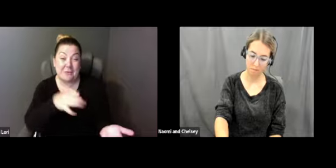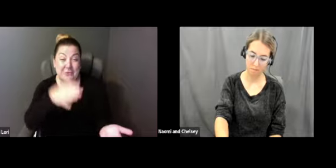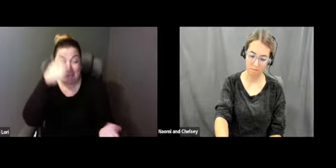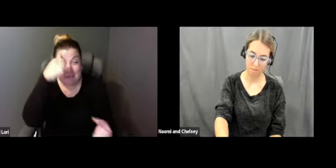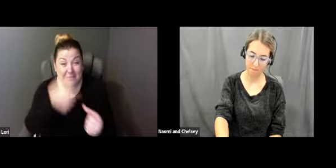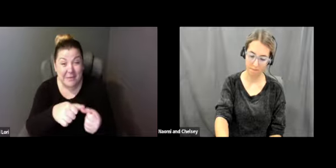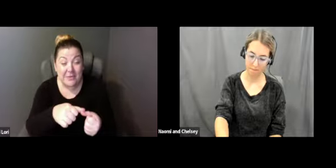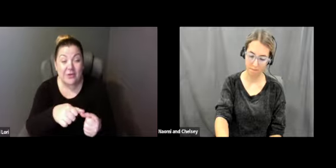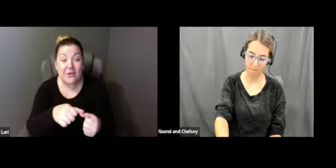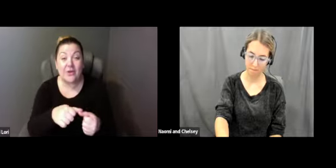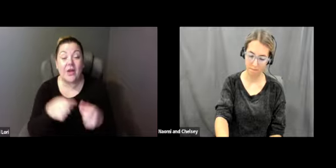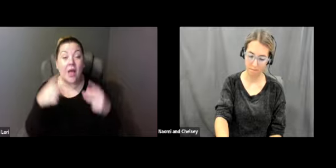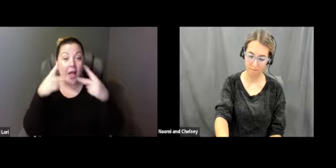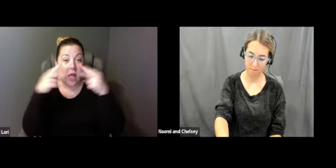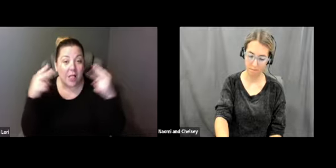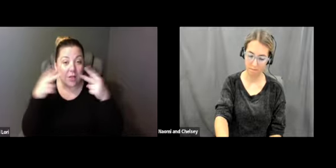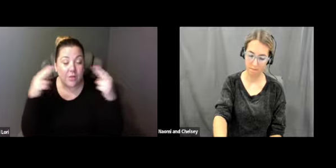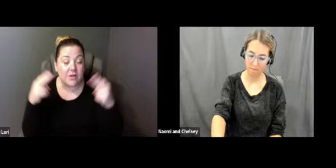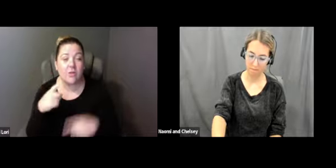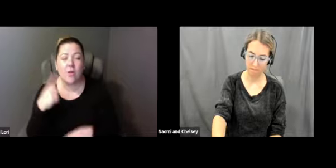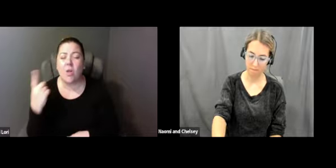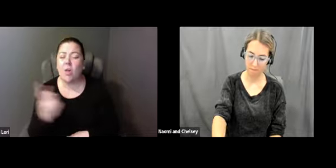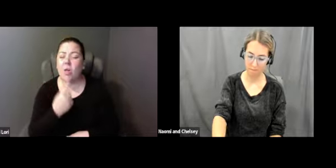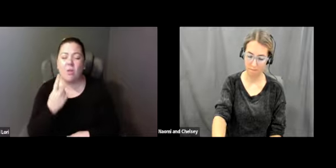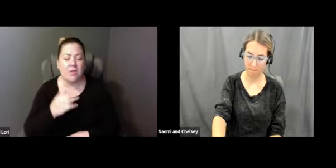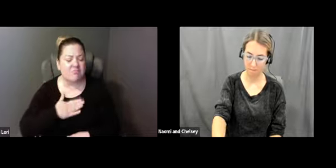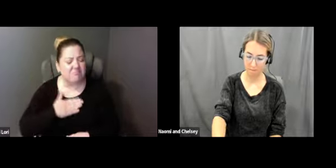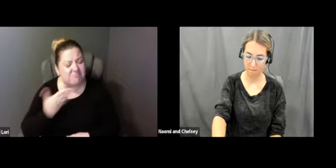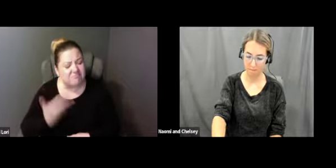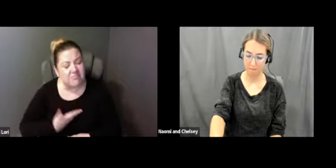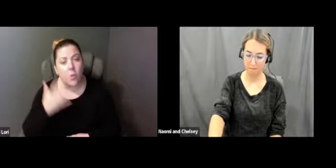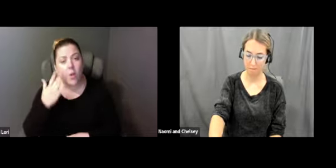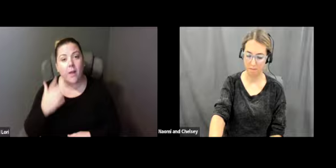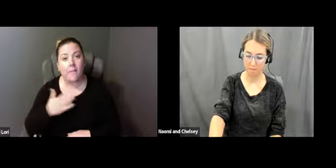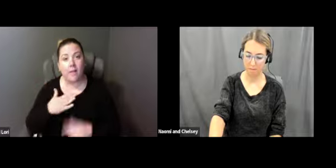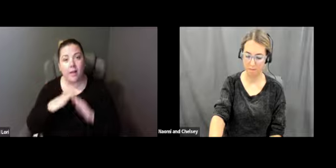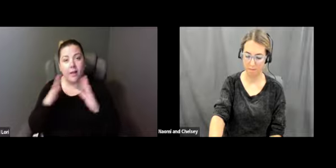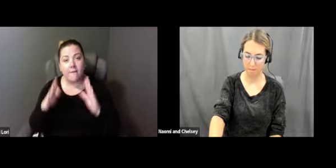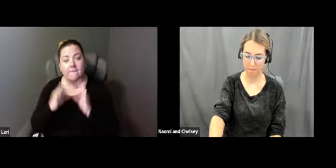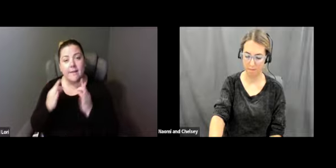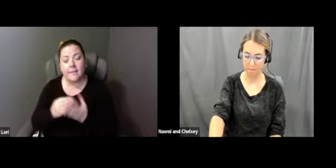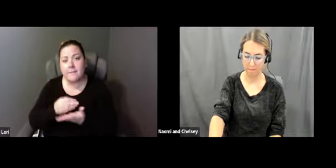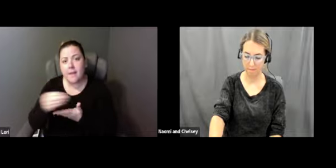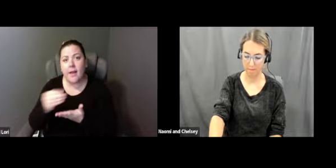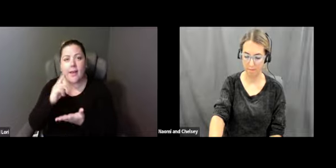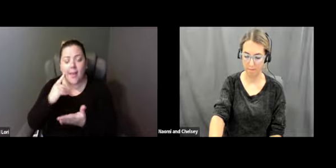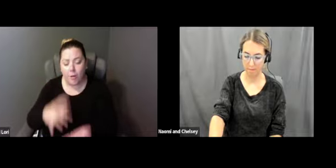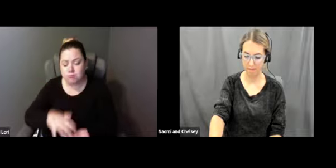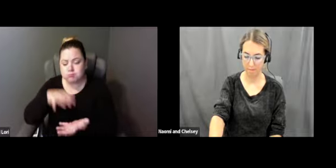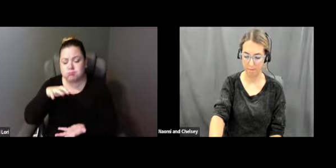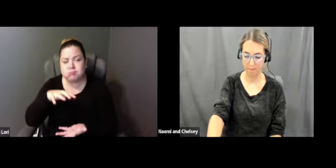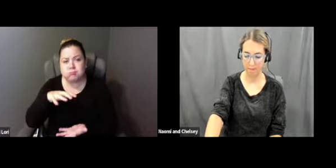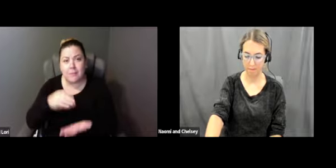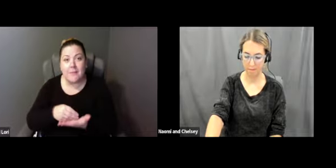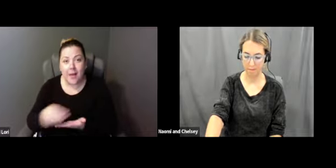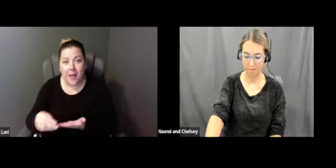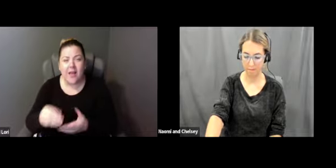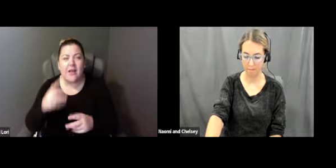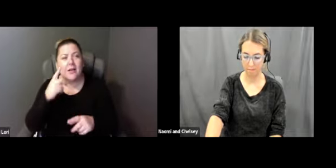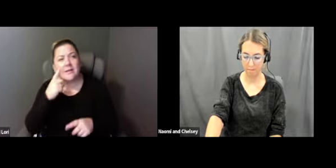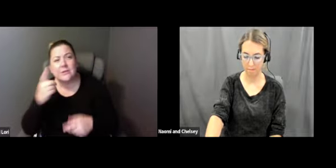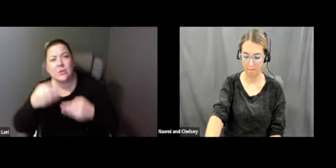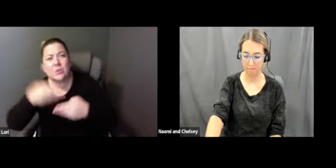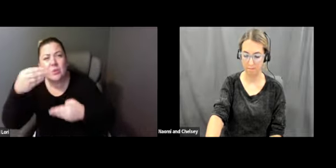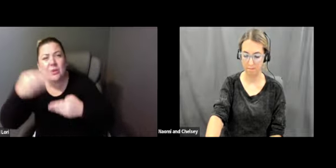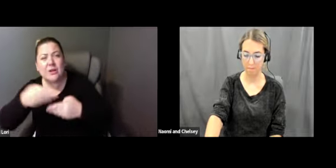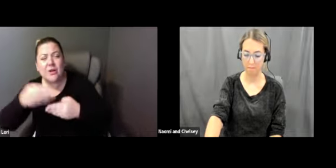I would always be extremely upset because we would buy bowls and bowls of candy and nobody would ever come to our house. They would come through our community, but they would skip